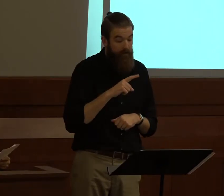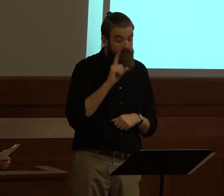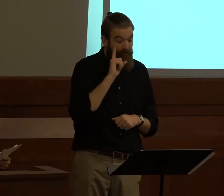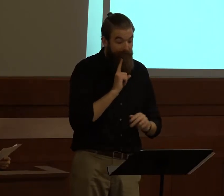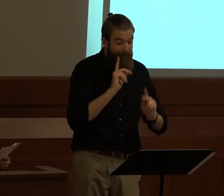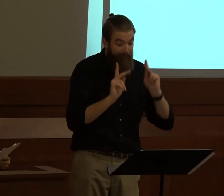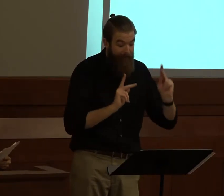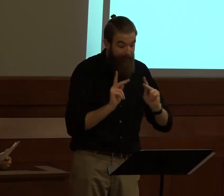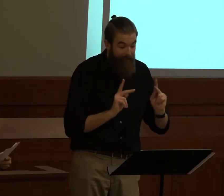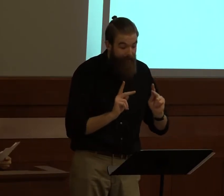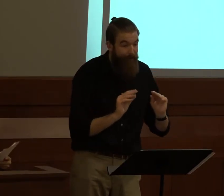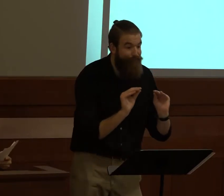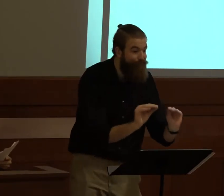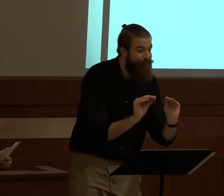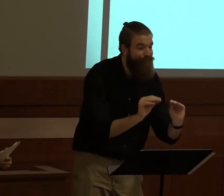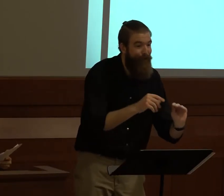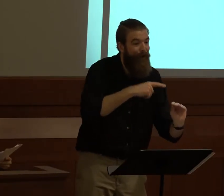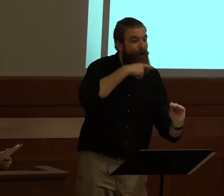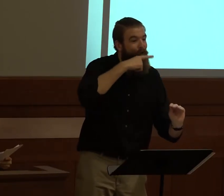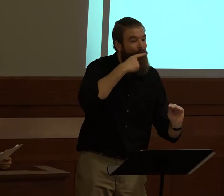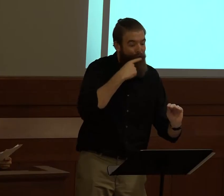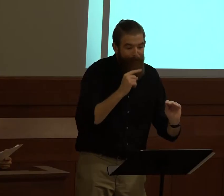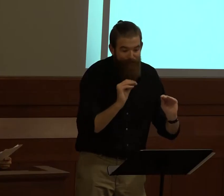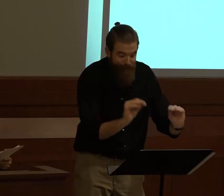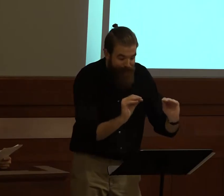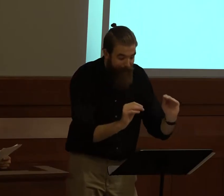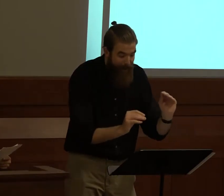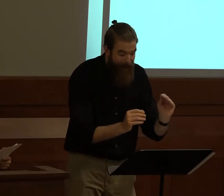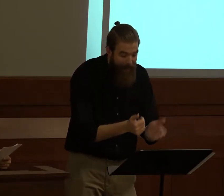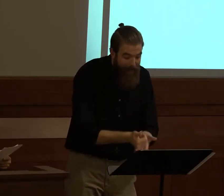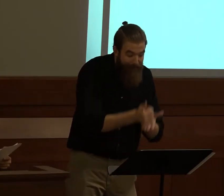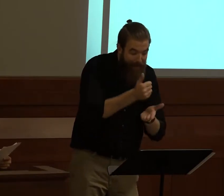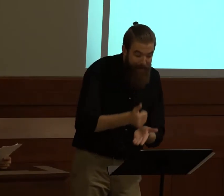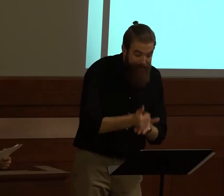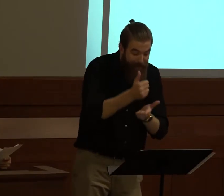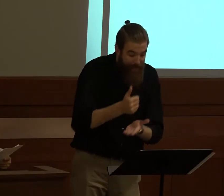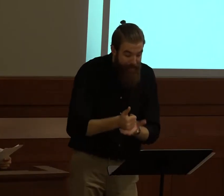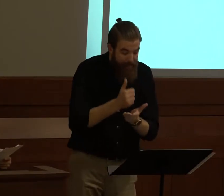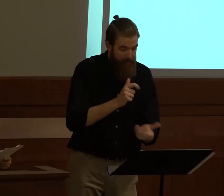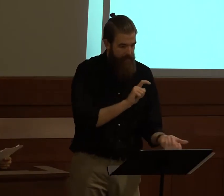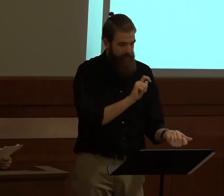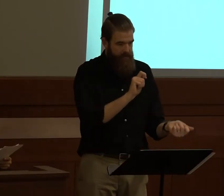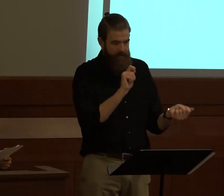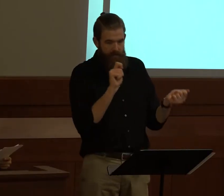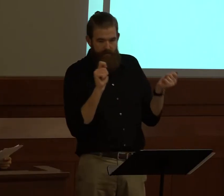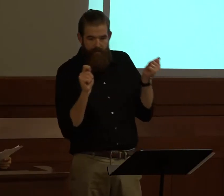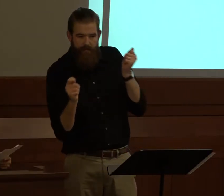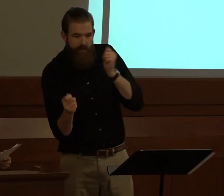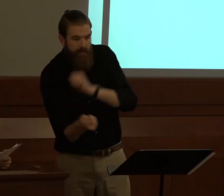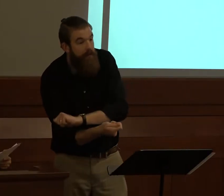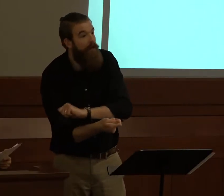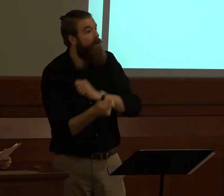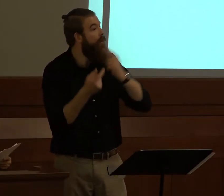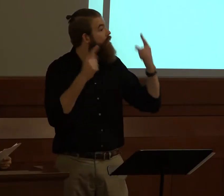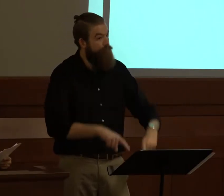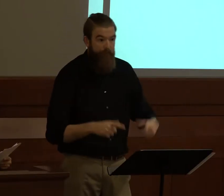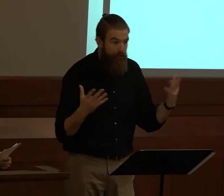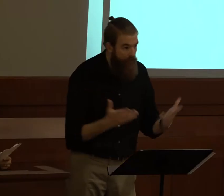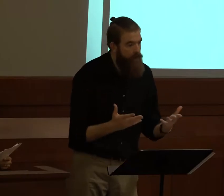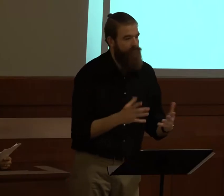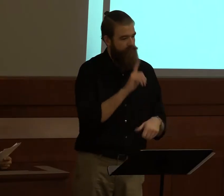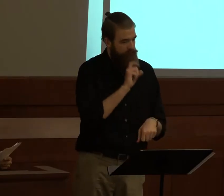to evangelizing side by side with deaf people in a partnership to turning the tables and listening